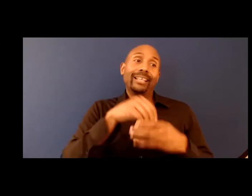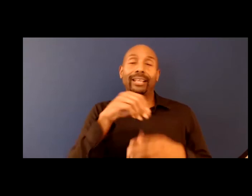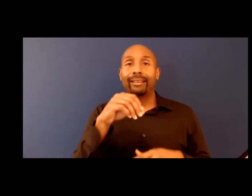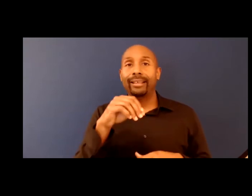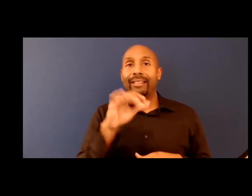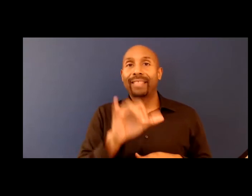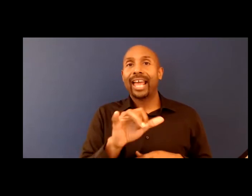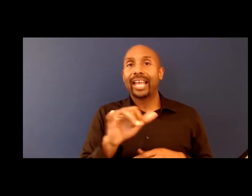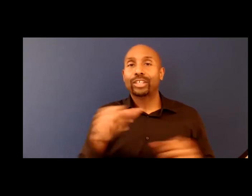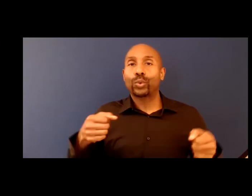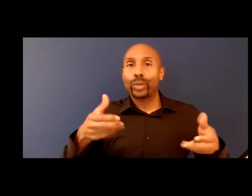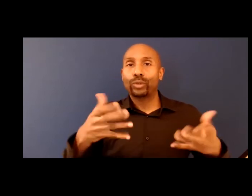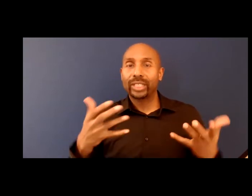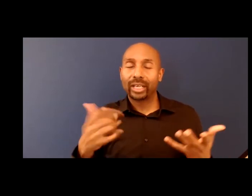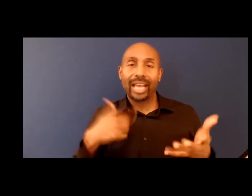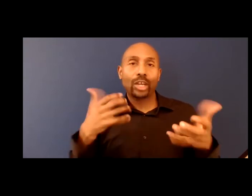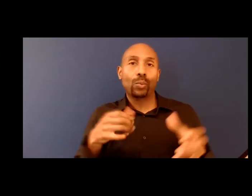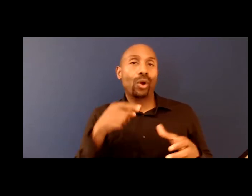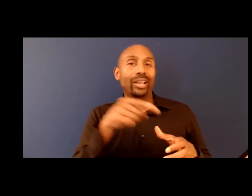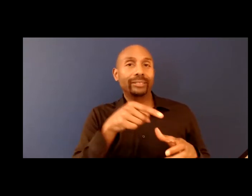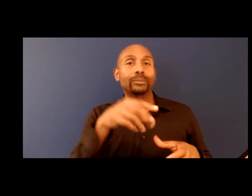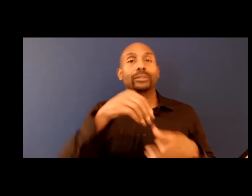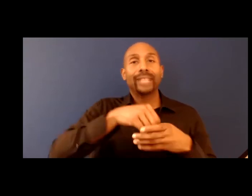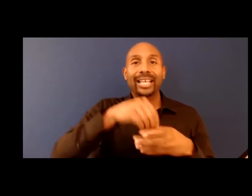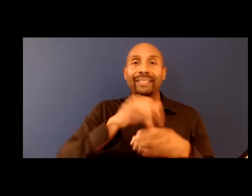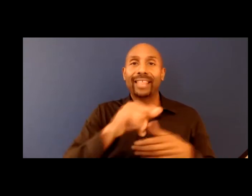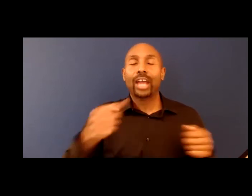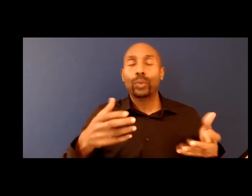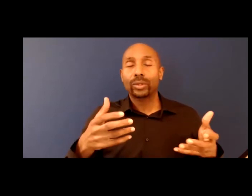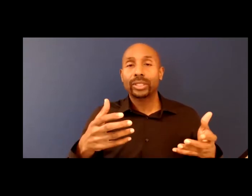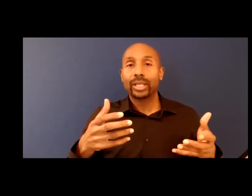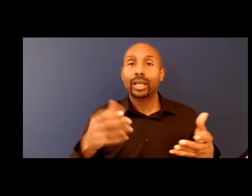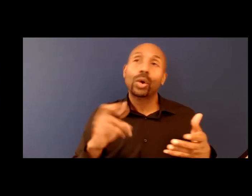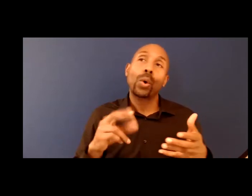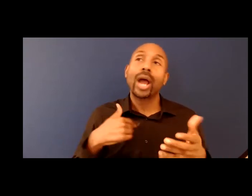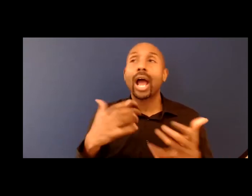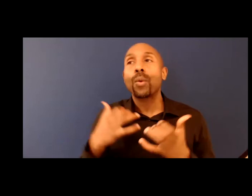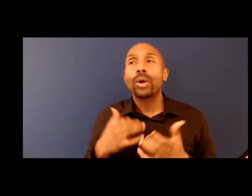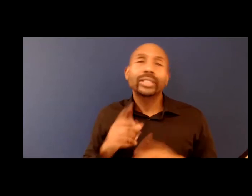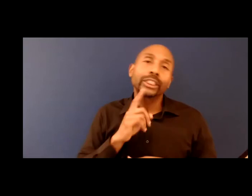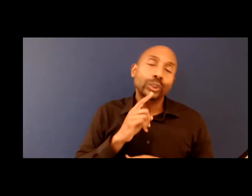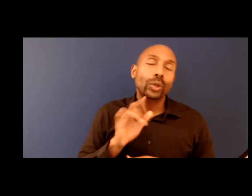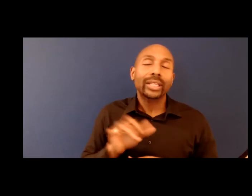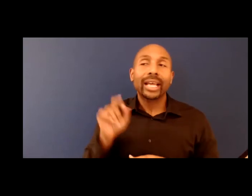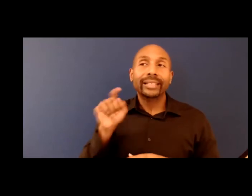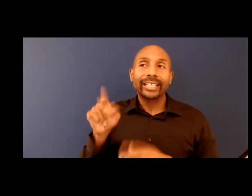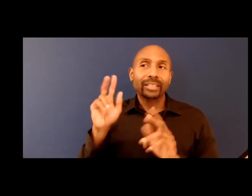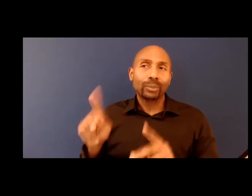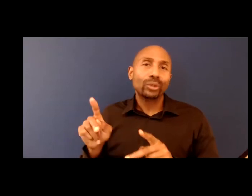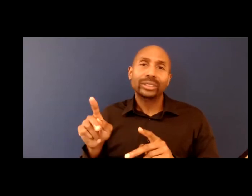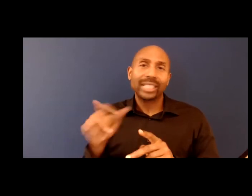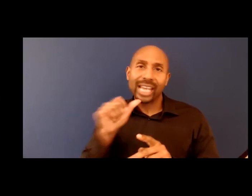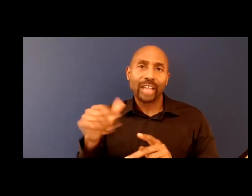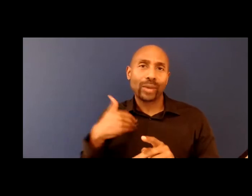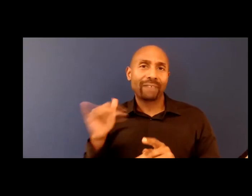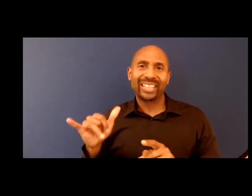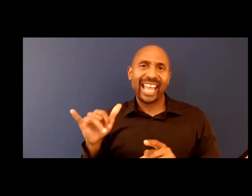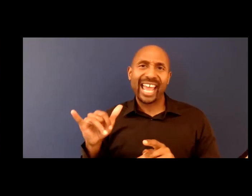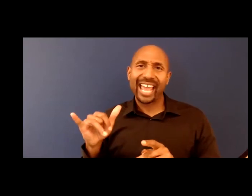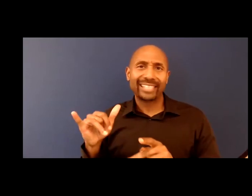for that person who was making fun of him to be a different person. But what I really